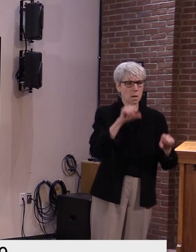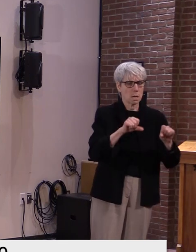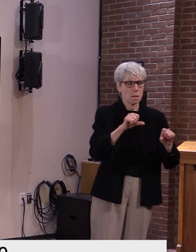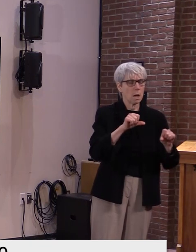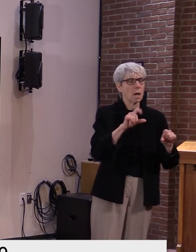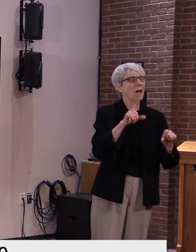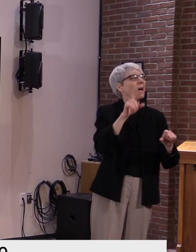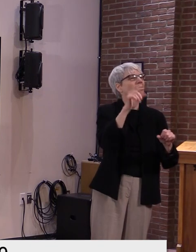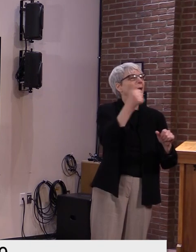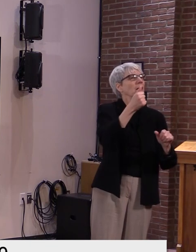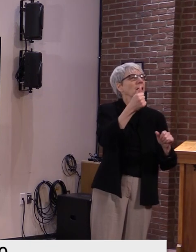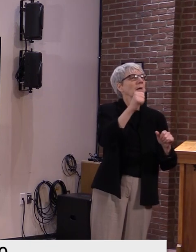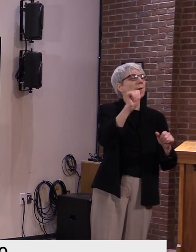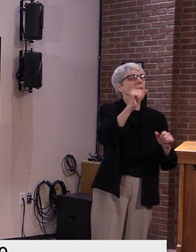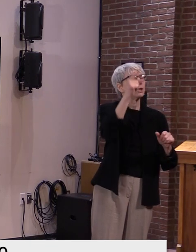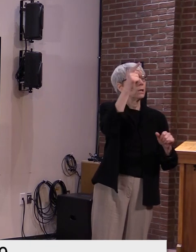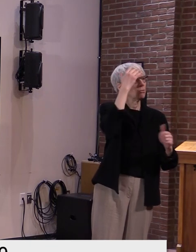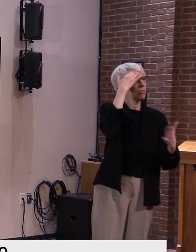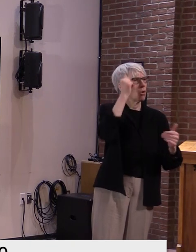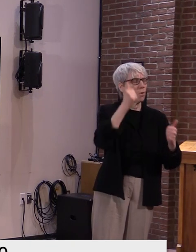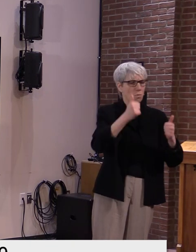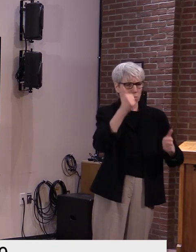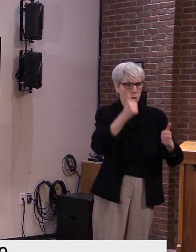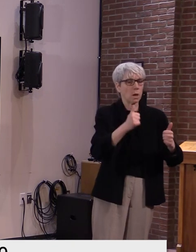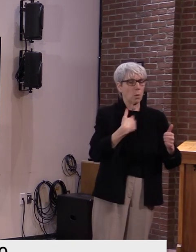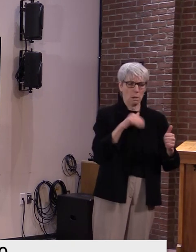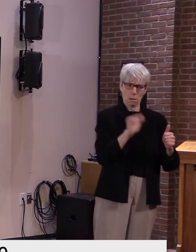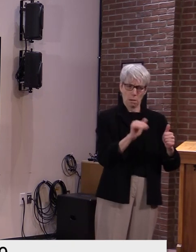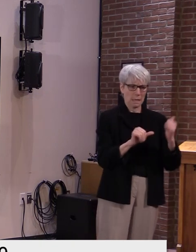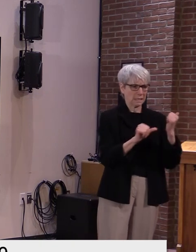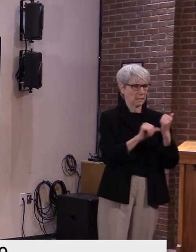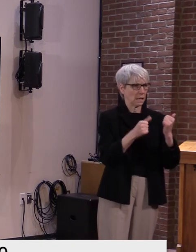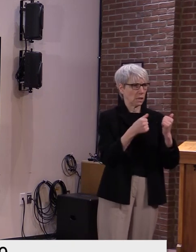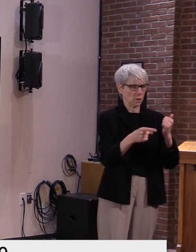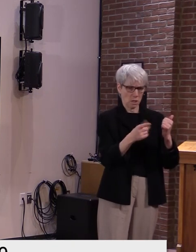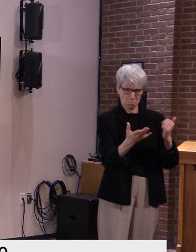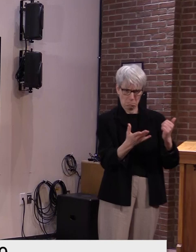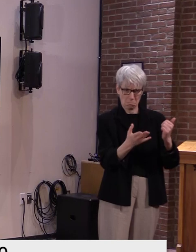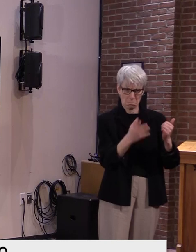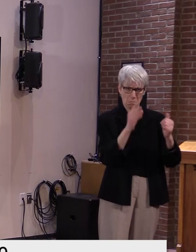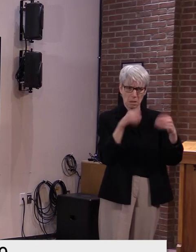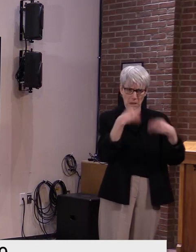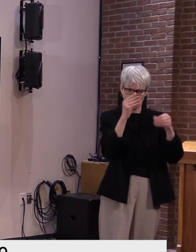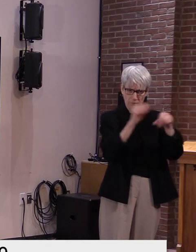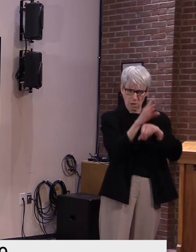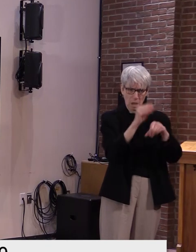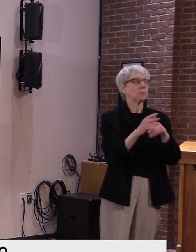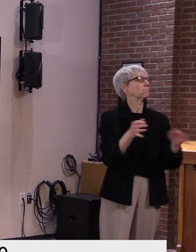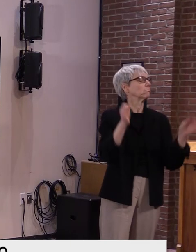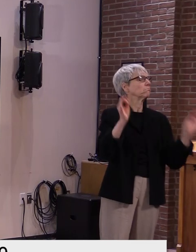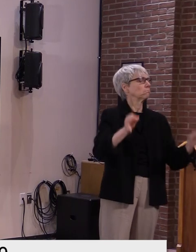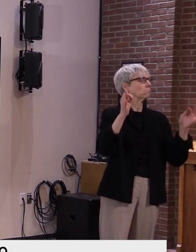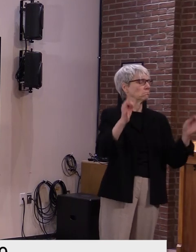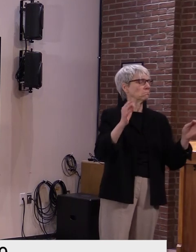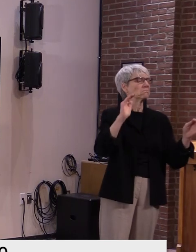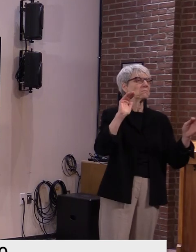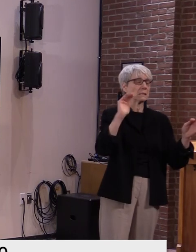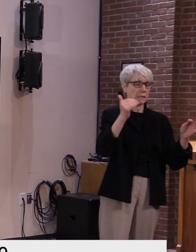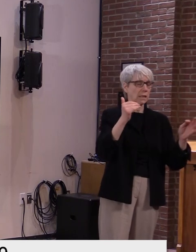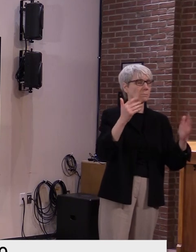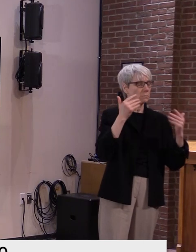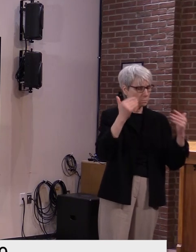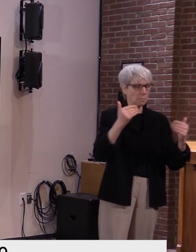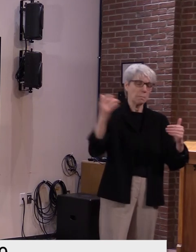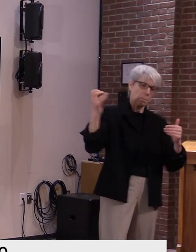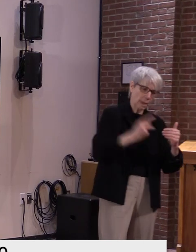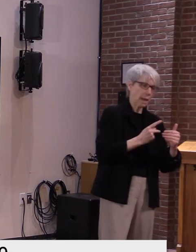asked the AG to weigh in, and he has at this point. So this is good news. Now we can move in that direction and probably reinstitute